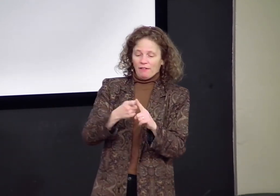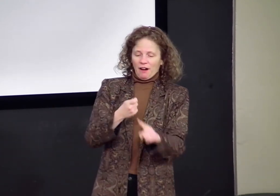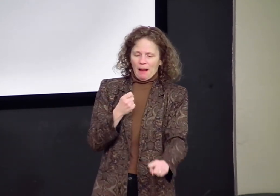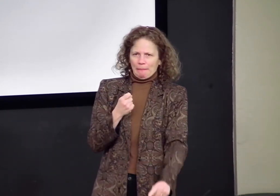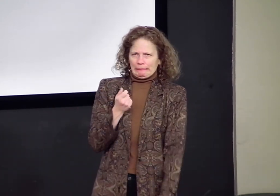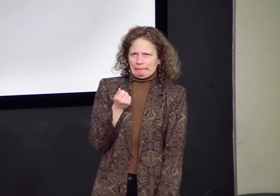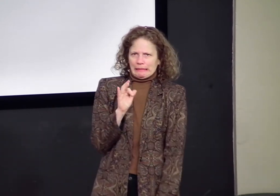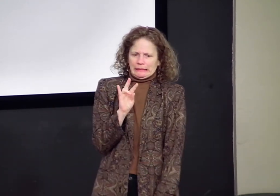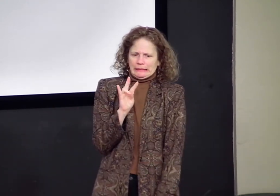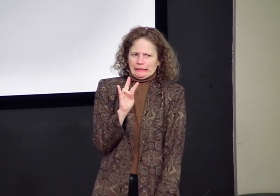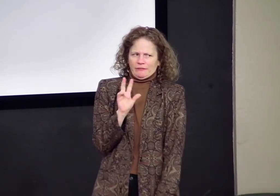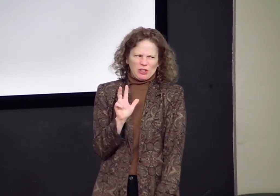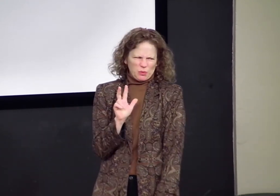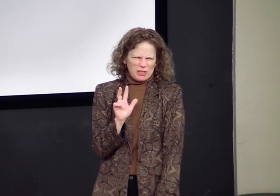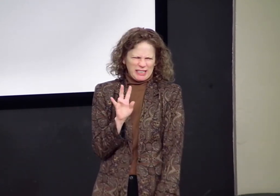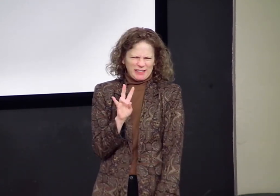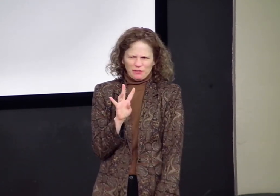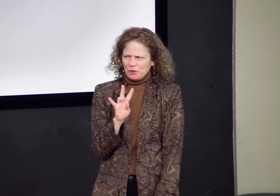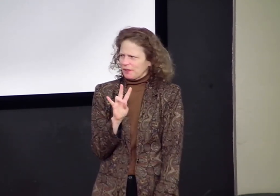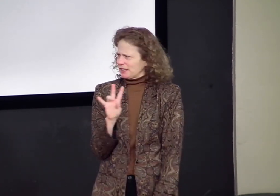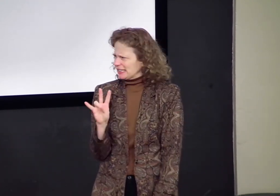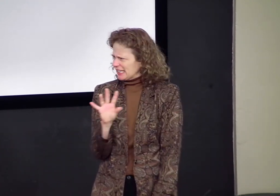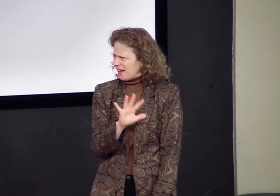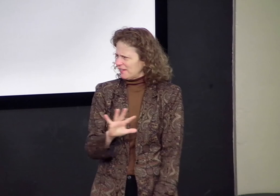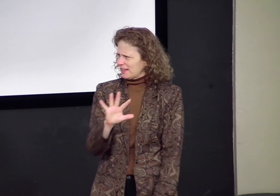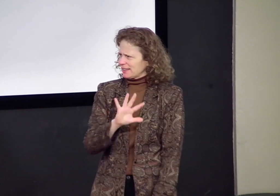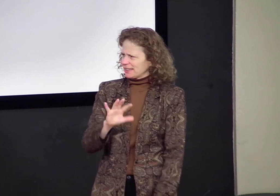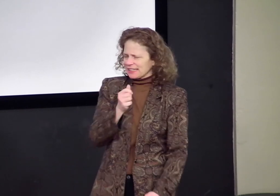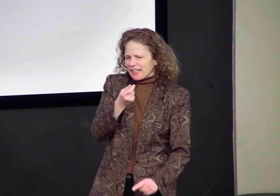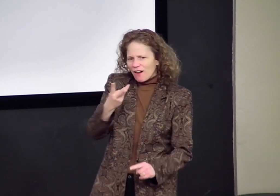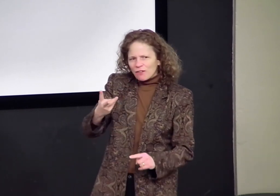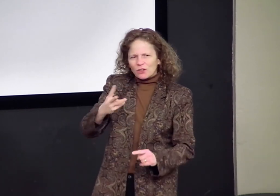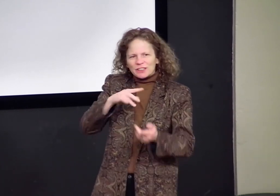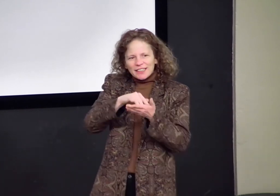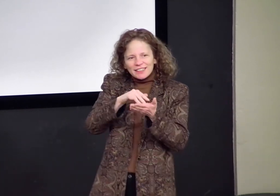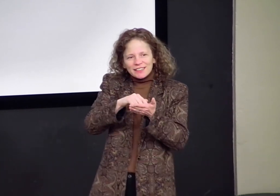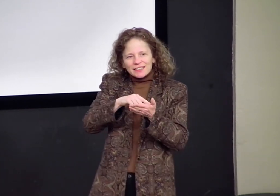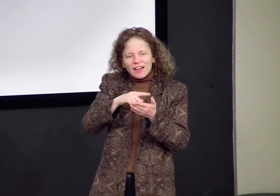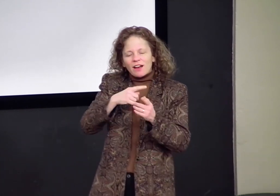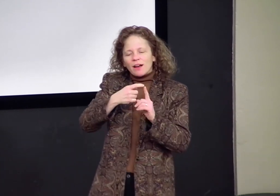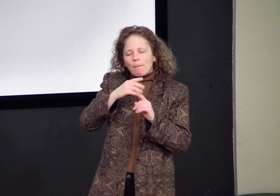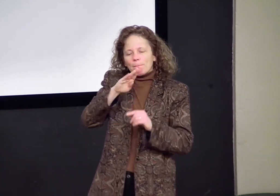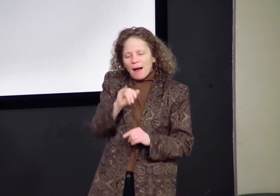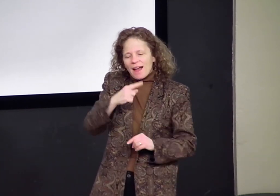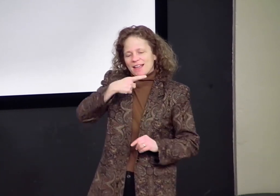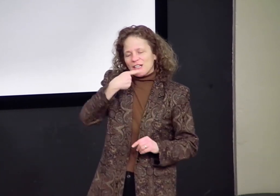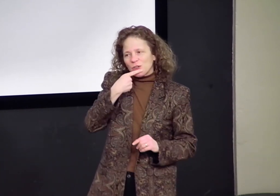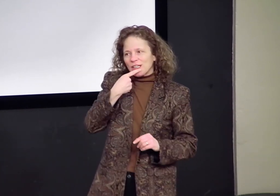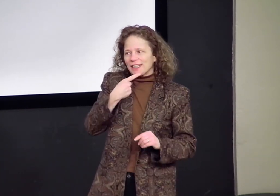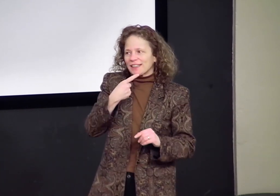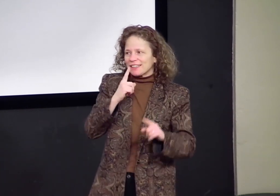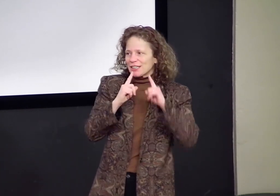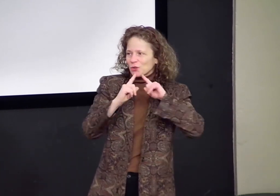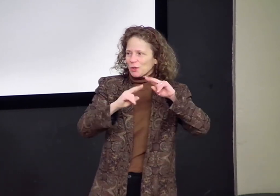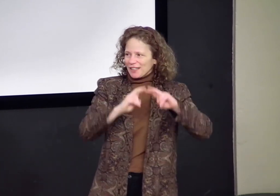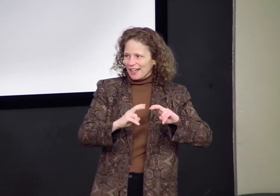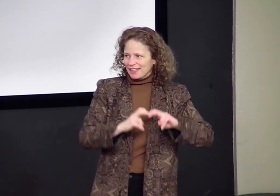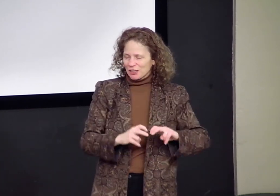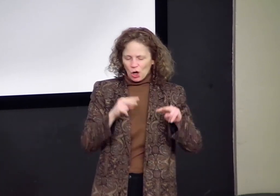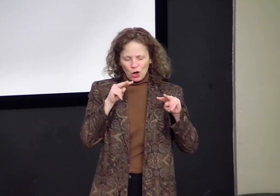thinking about when you were presenting. And I think one comes from 1973 or 74, where there were several studies that were done by hearing